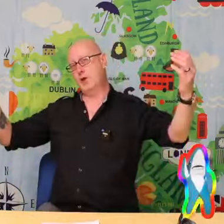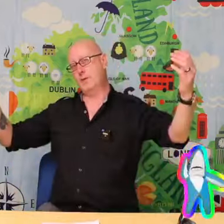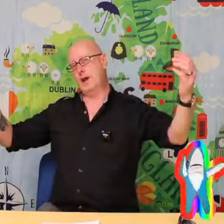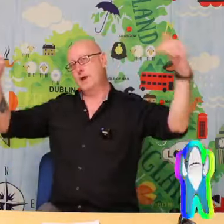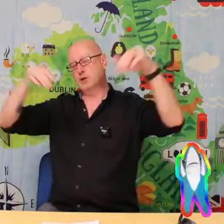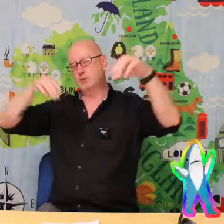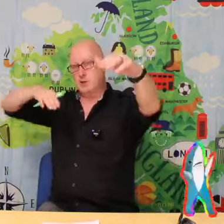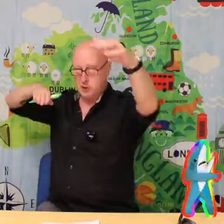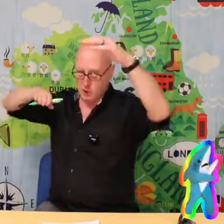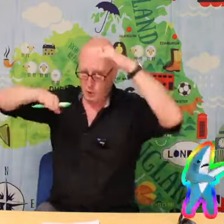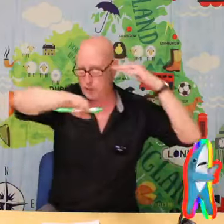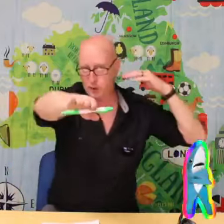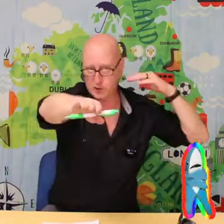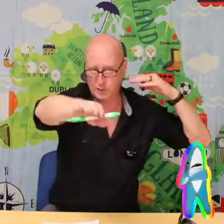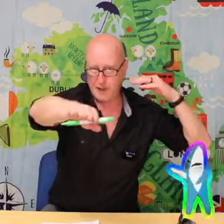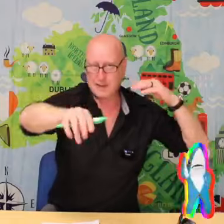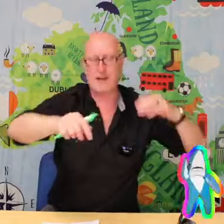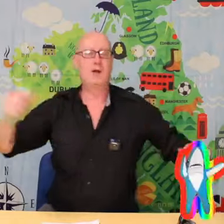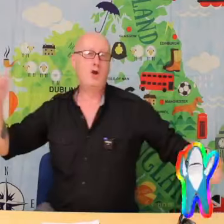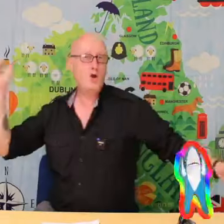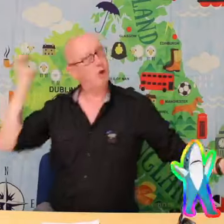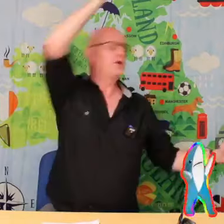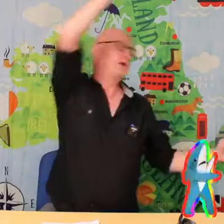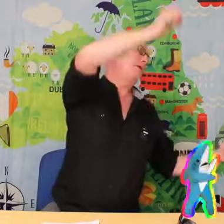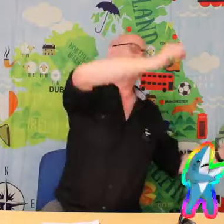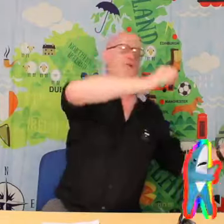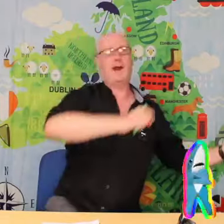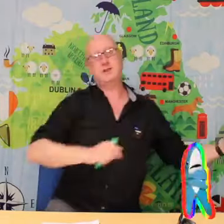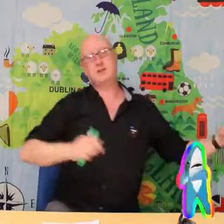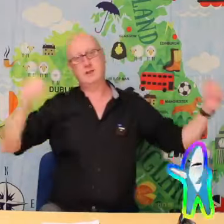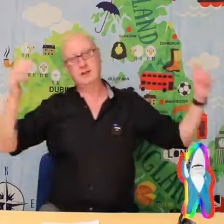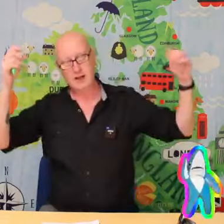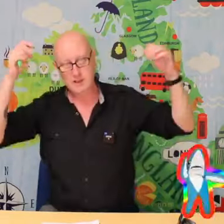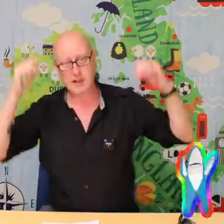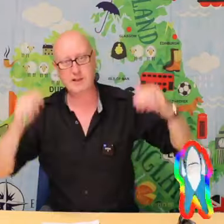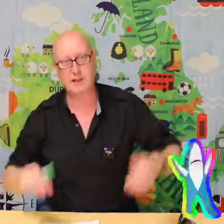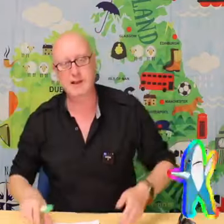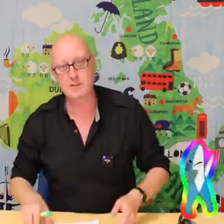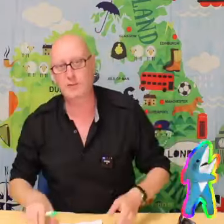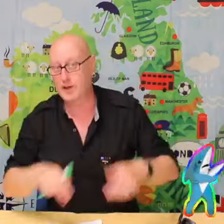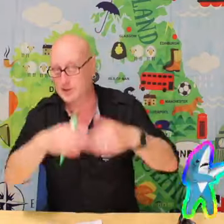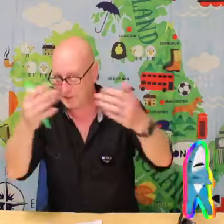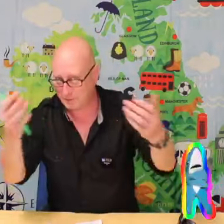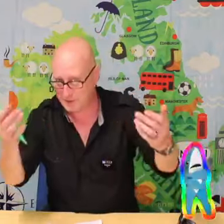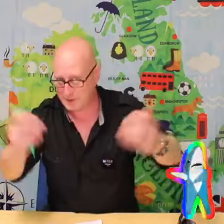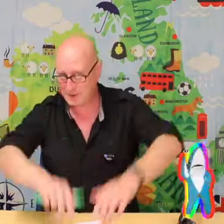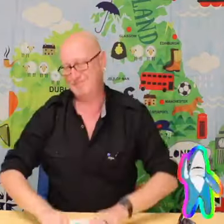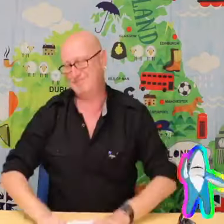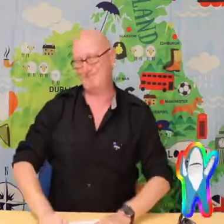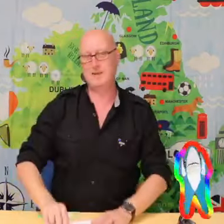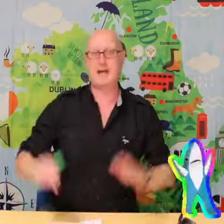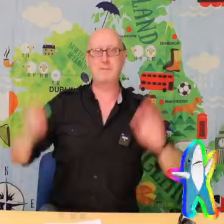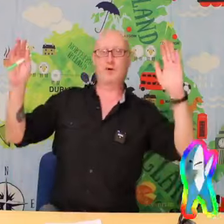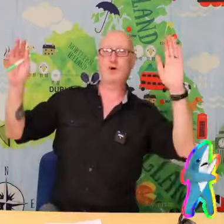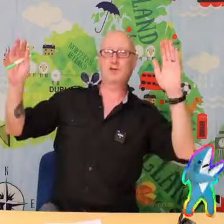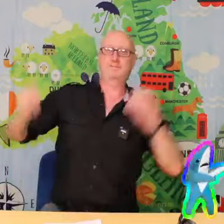what I mean? Somebody else can swoop in under the radar, knock the crown off their heads, and take the kingdom for themselves. Now, Game of Thrones.